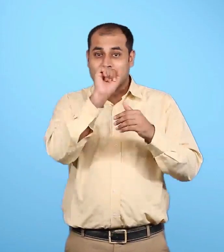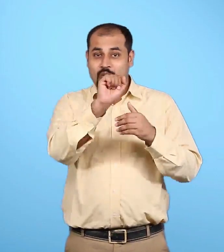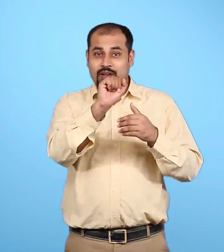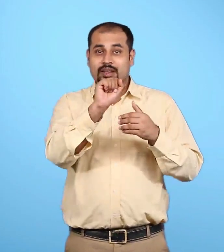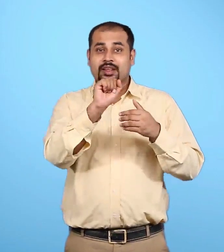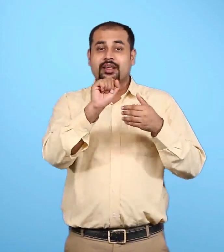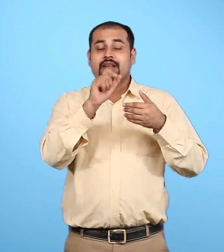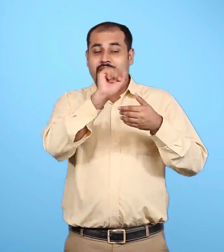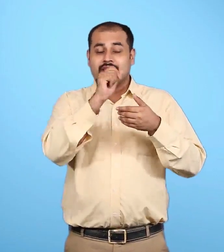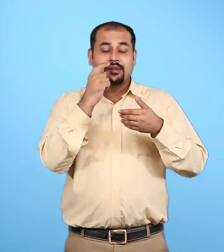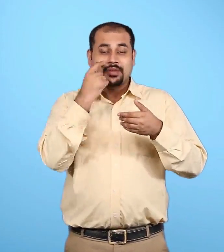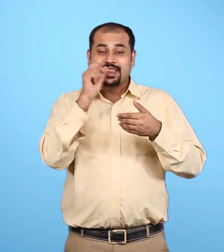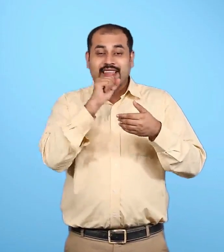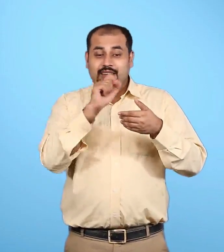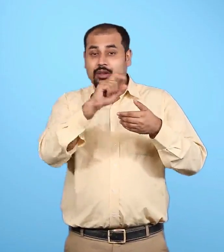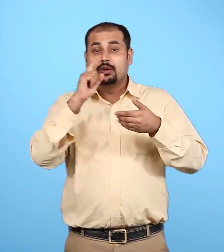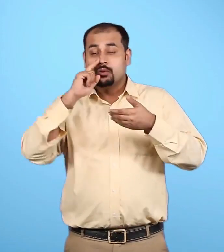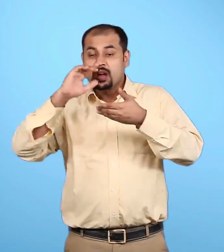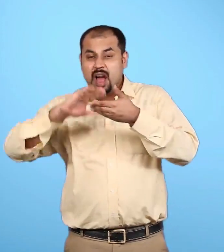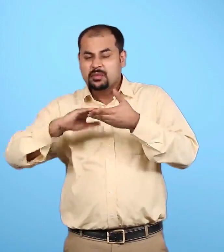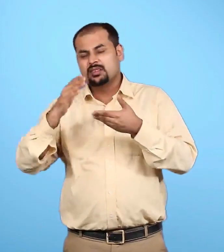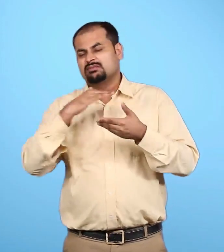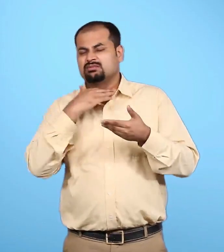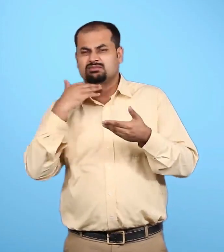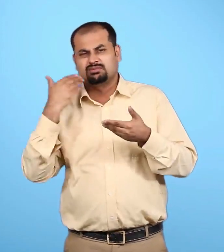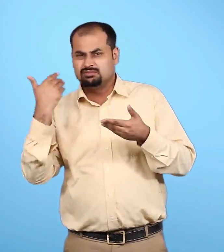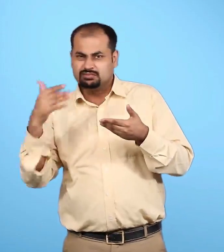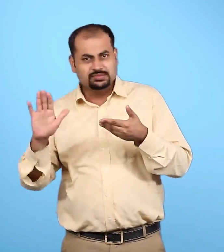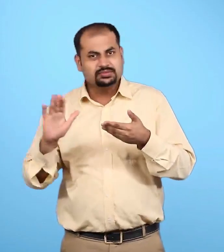but found that her grandmother is not alive.